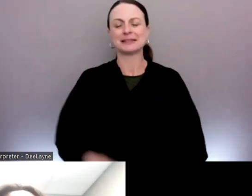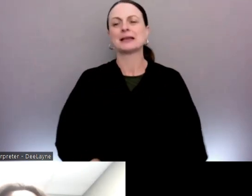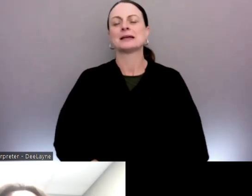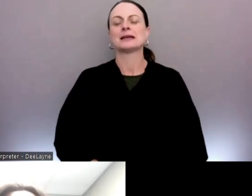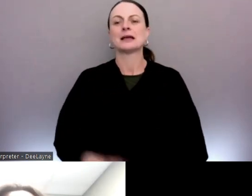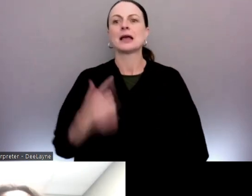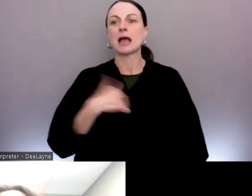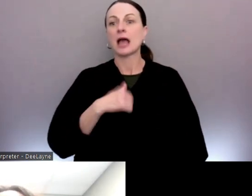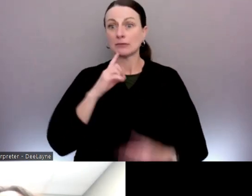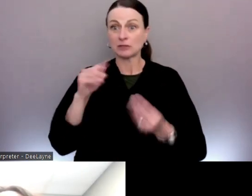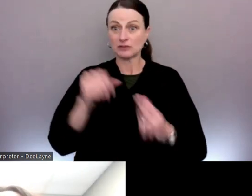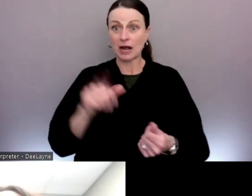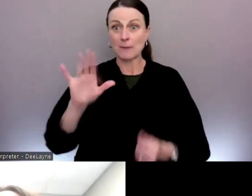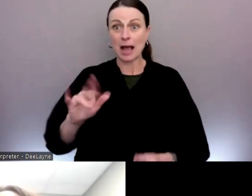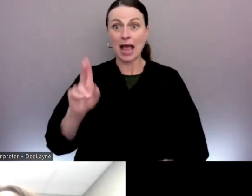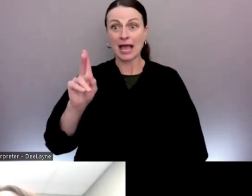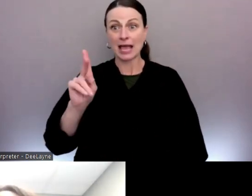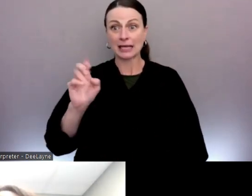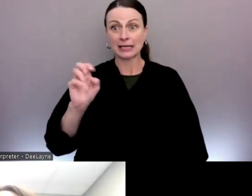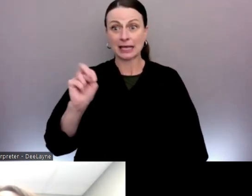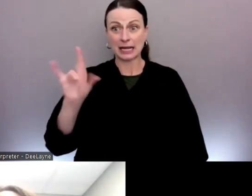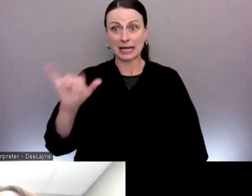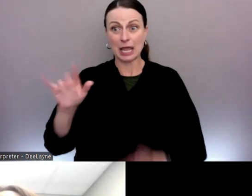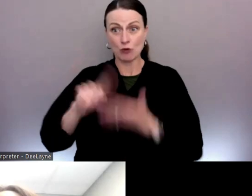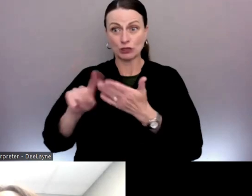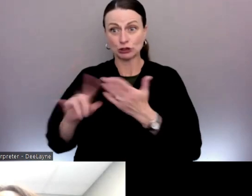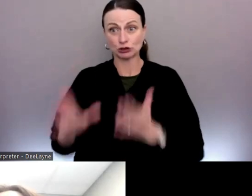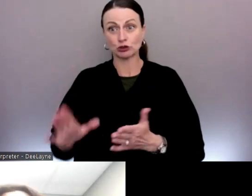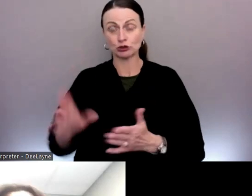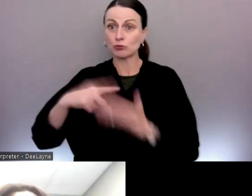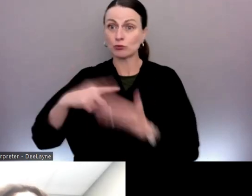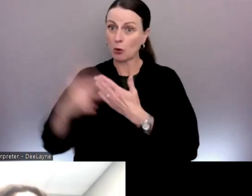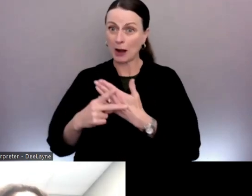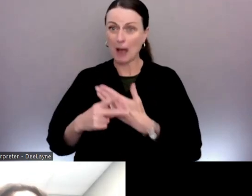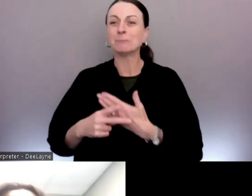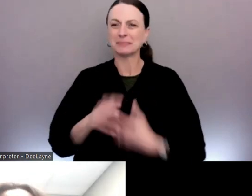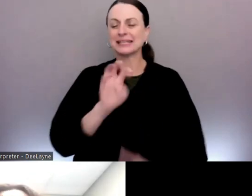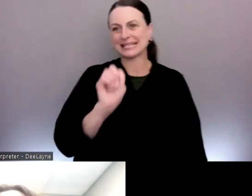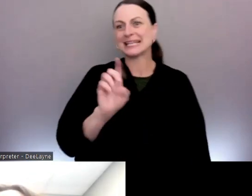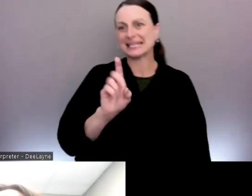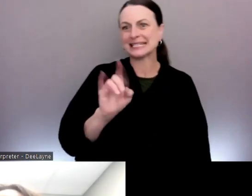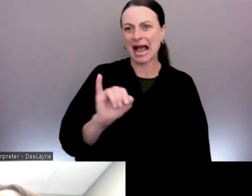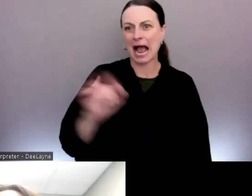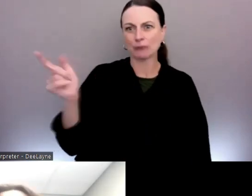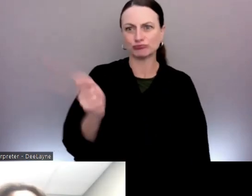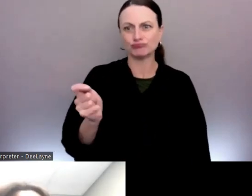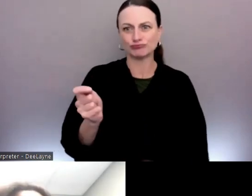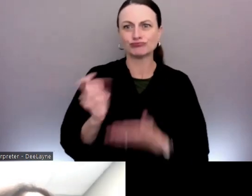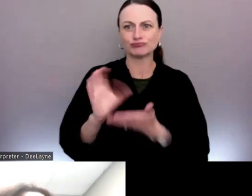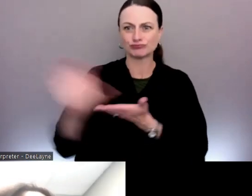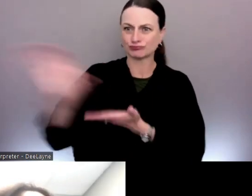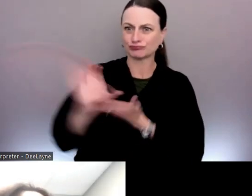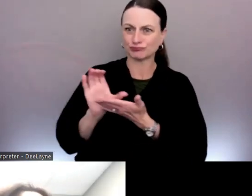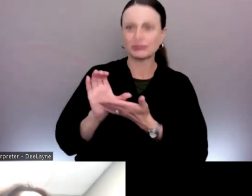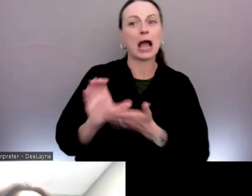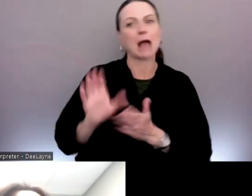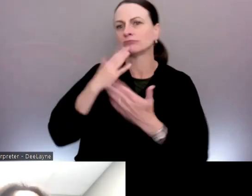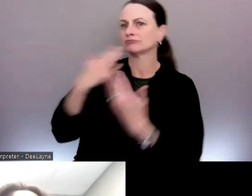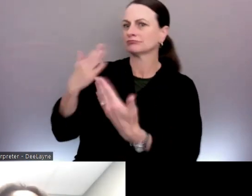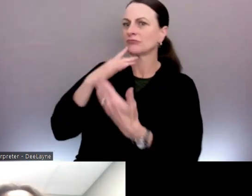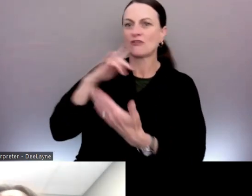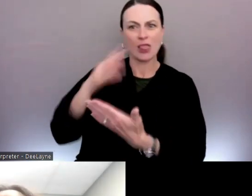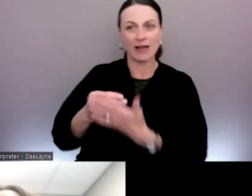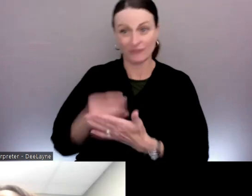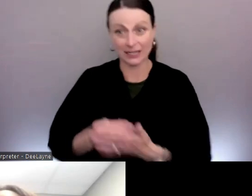and it's funded by the Canada Researchers Program, their EDI stipend, and we're very grateful for that funding. The